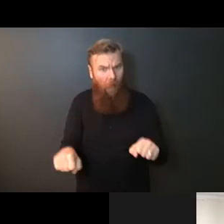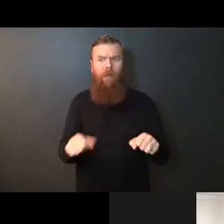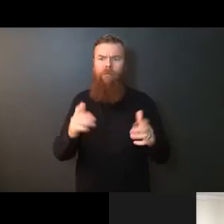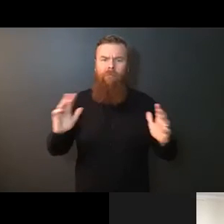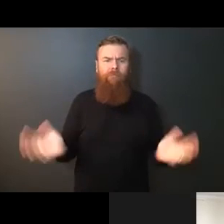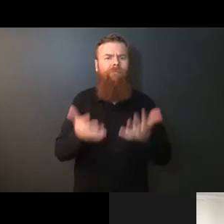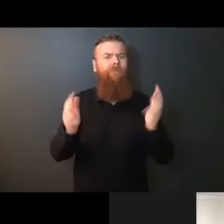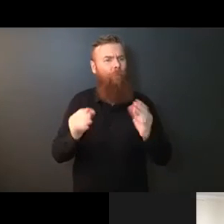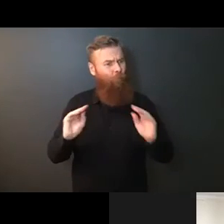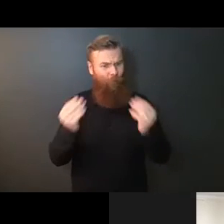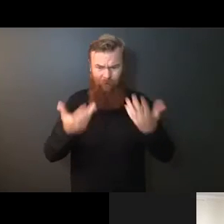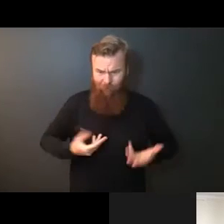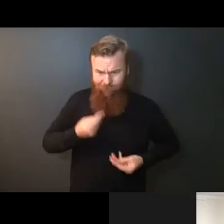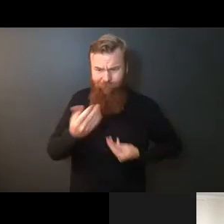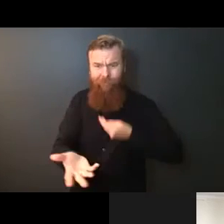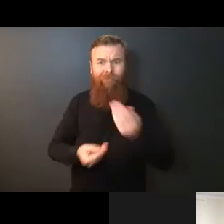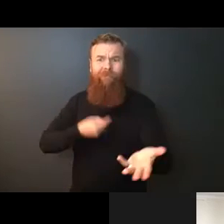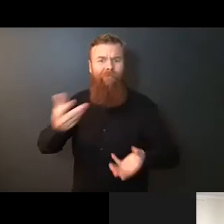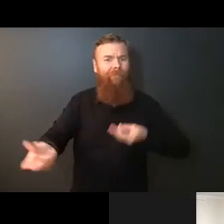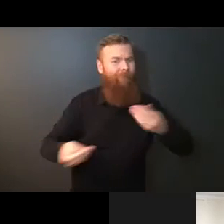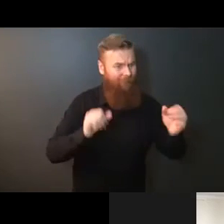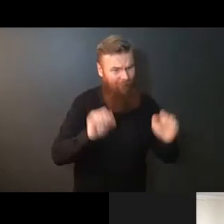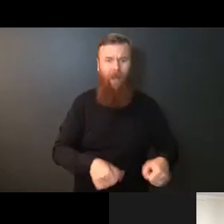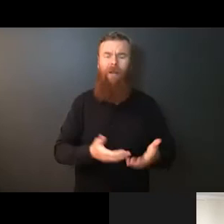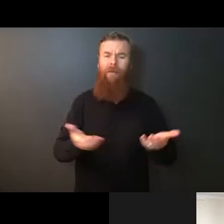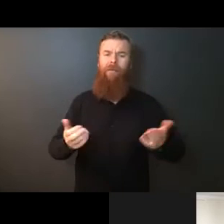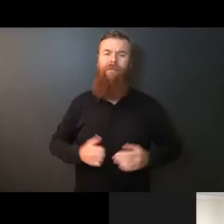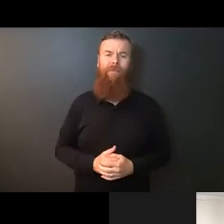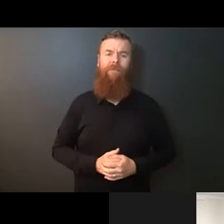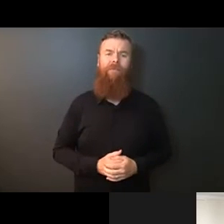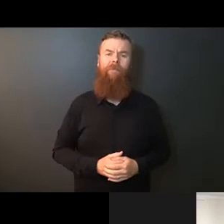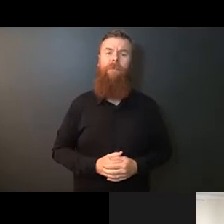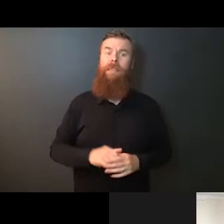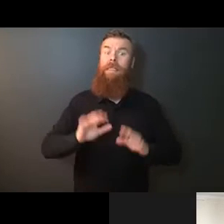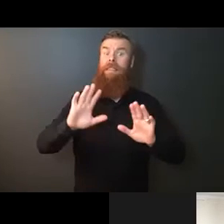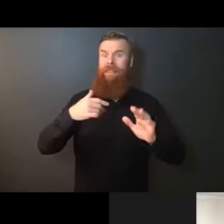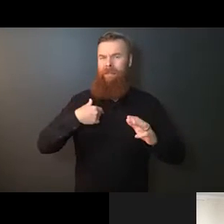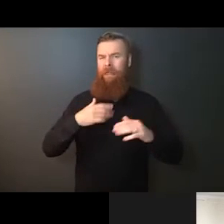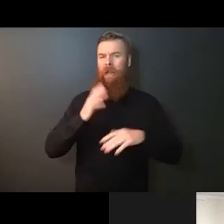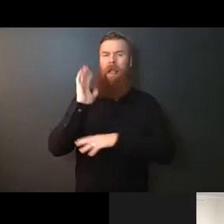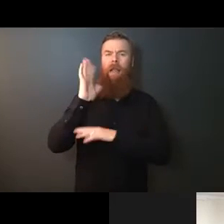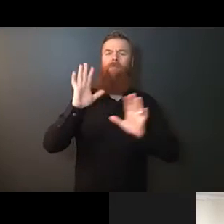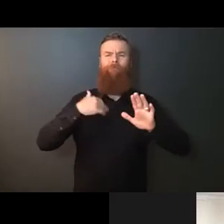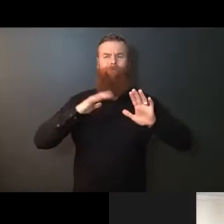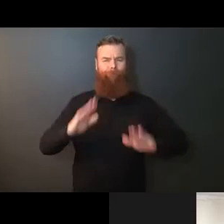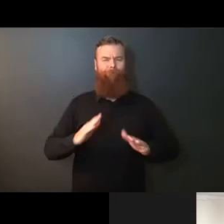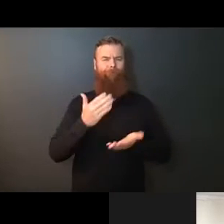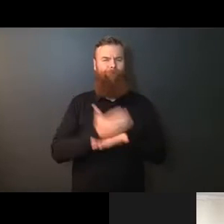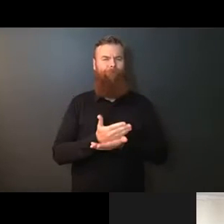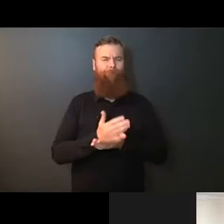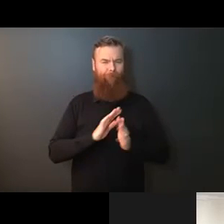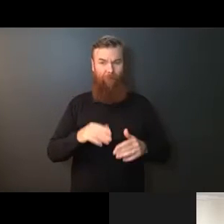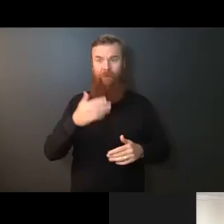I think with that, I can stop here, but thank you much for hearing from me. And maybe